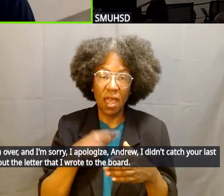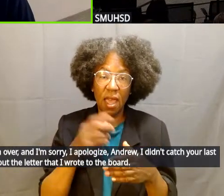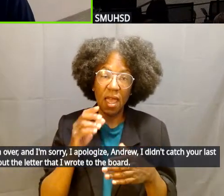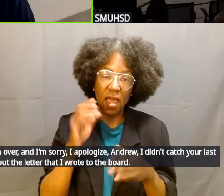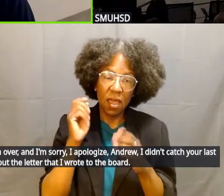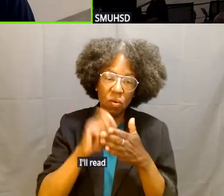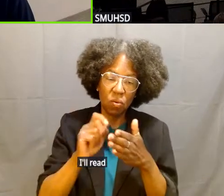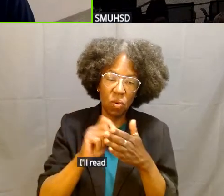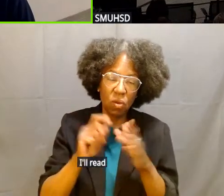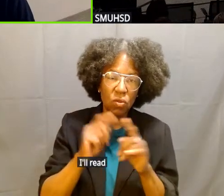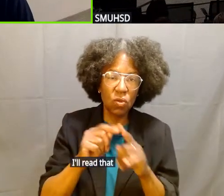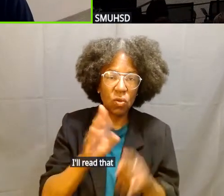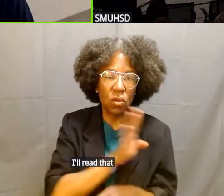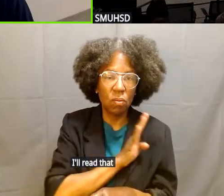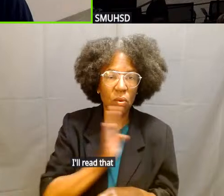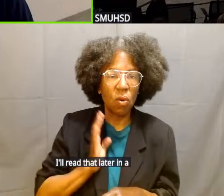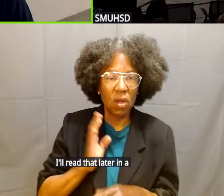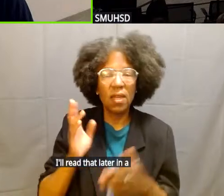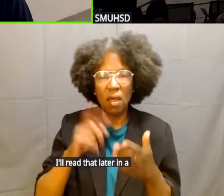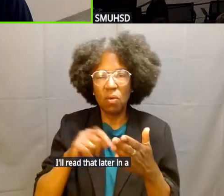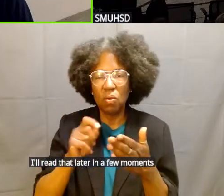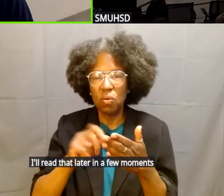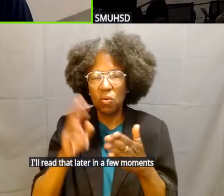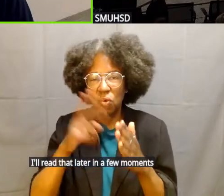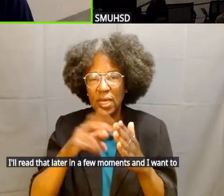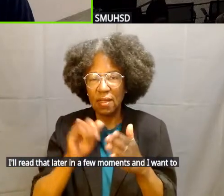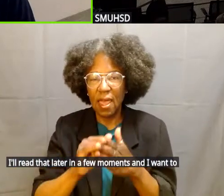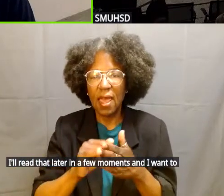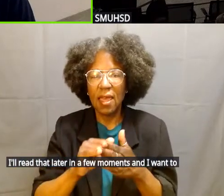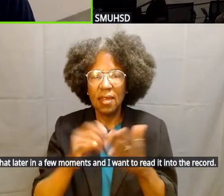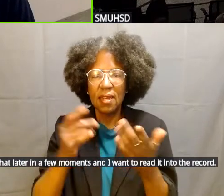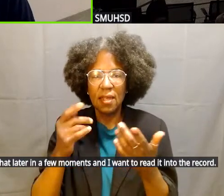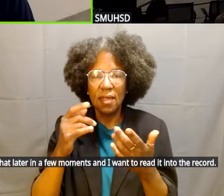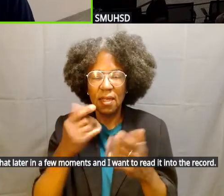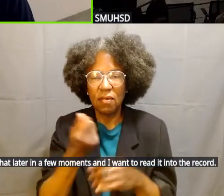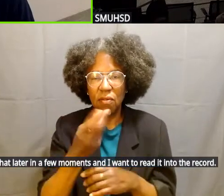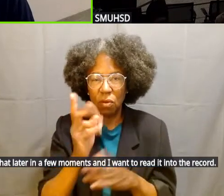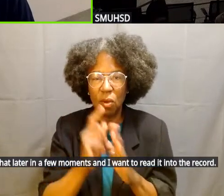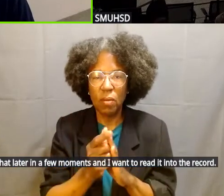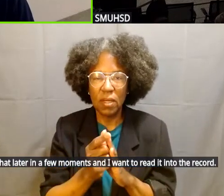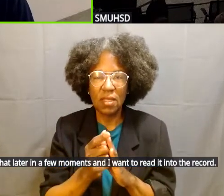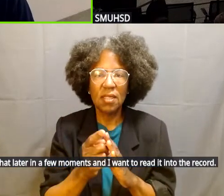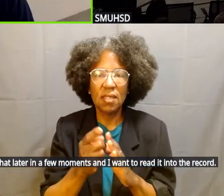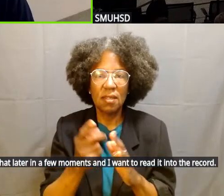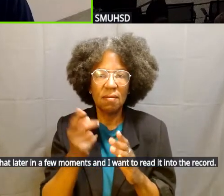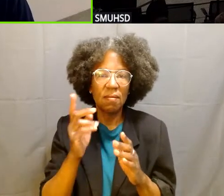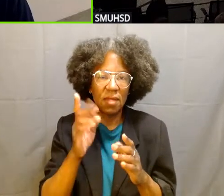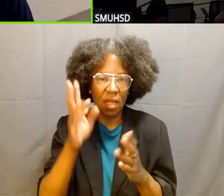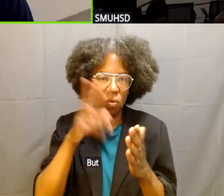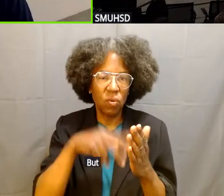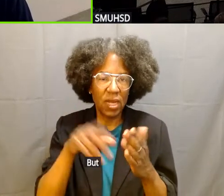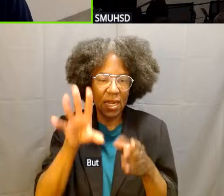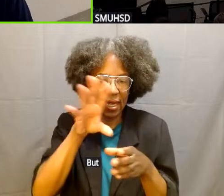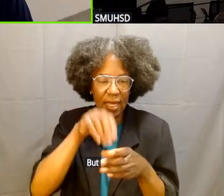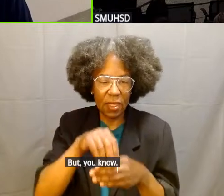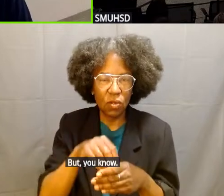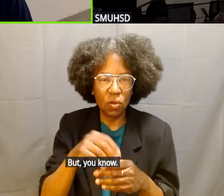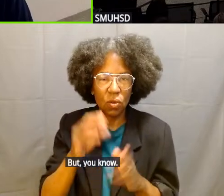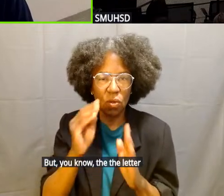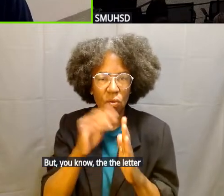that later in a few moments, and I want to read it into the record. But the